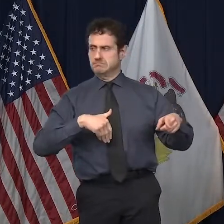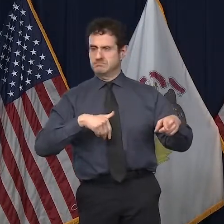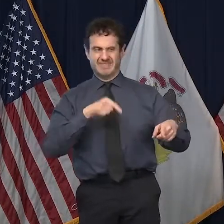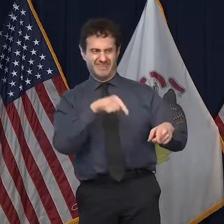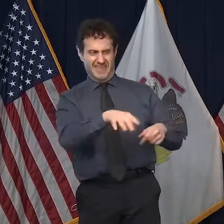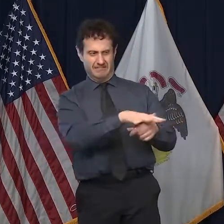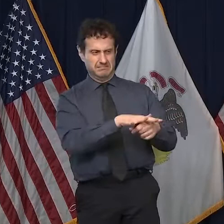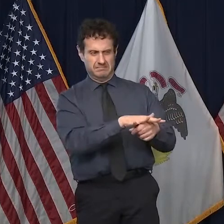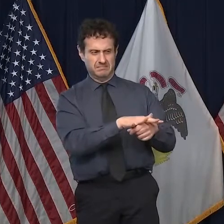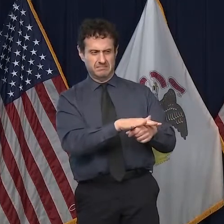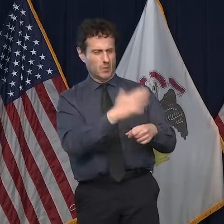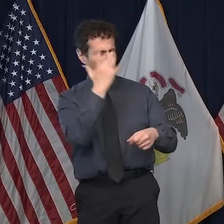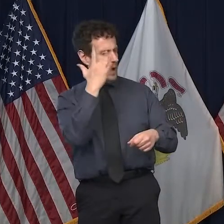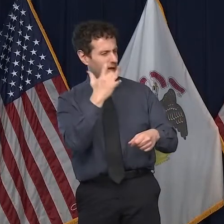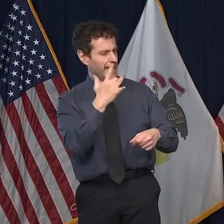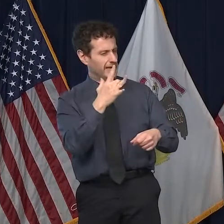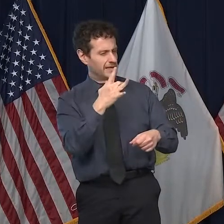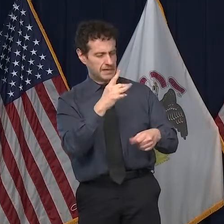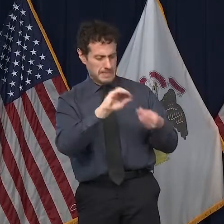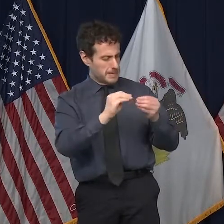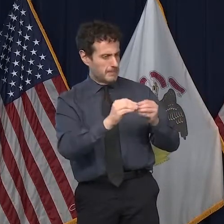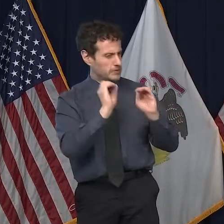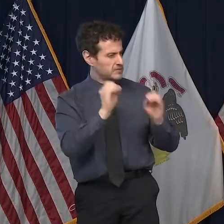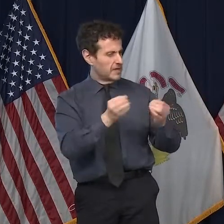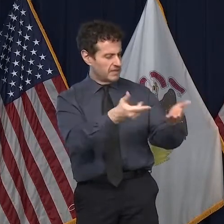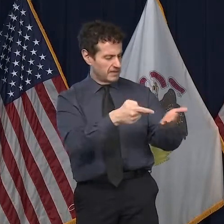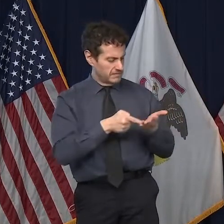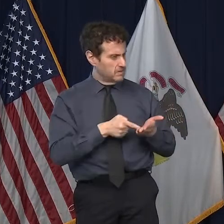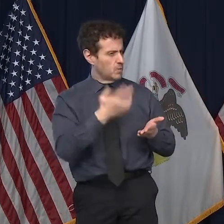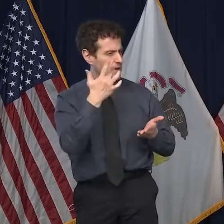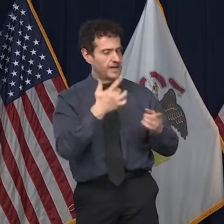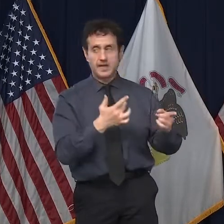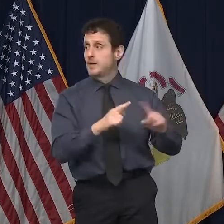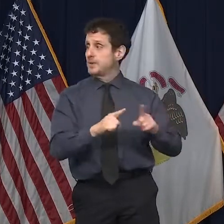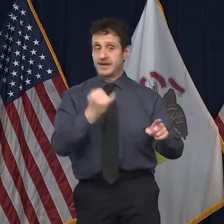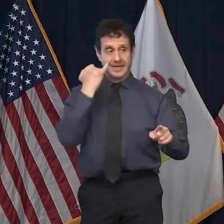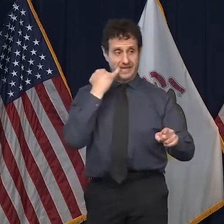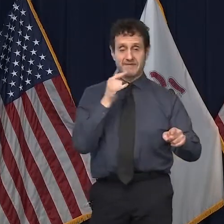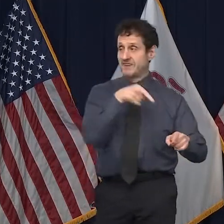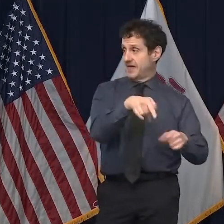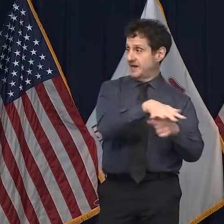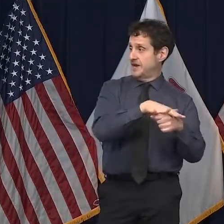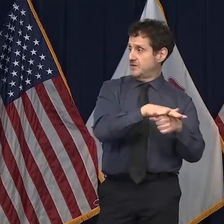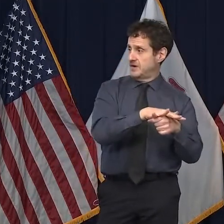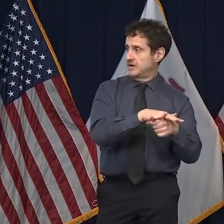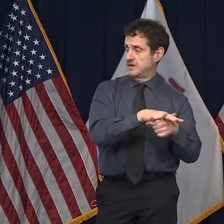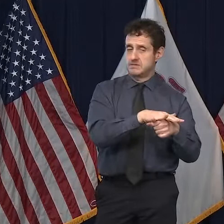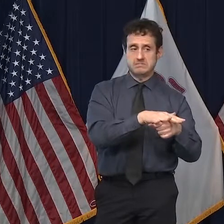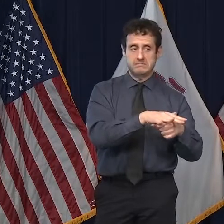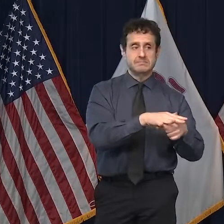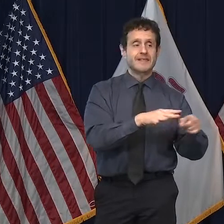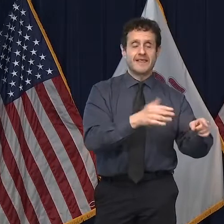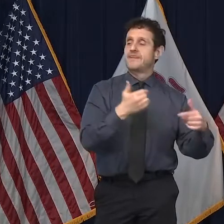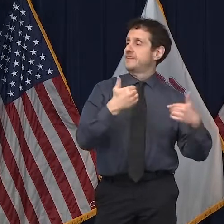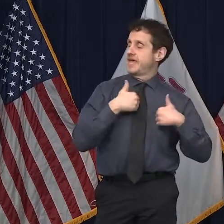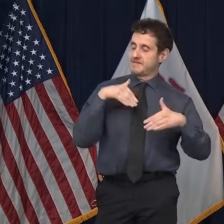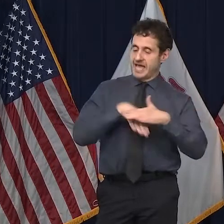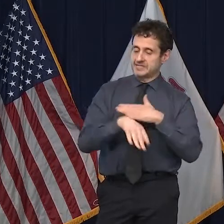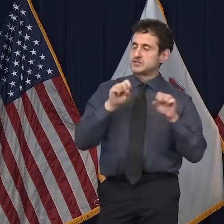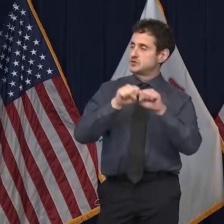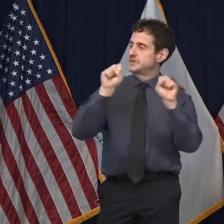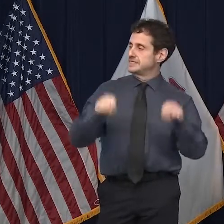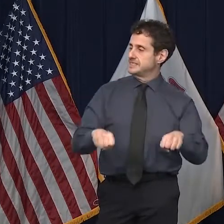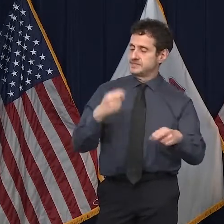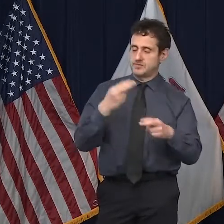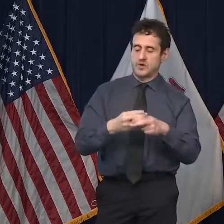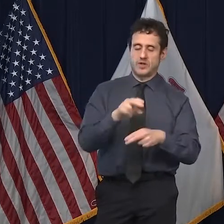know exactly what the reason is, but it makes it more challenging when people are not submitting their data. They have access to Salesforce and are not doing. I know the